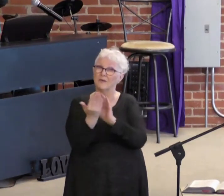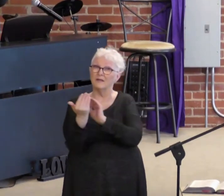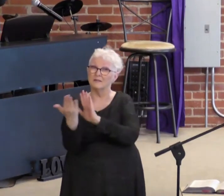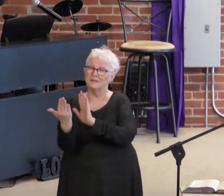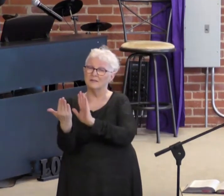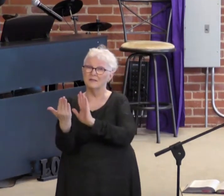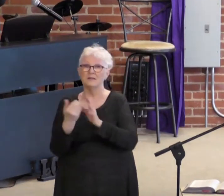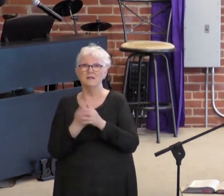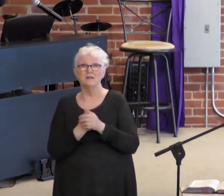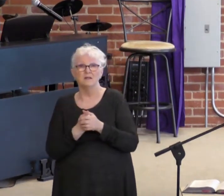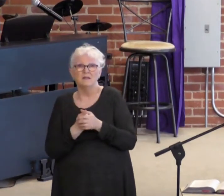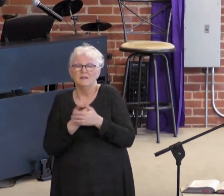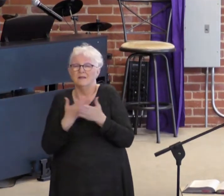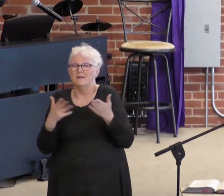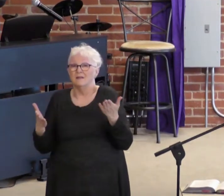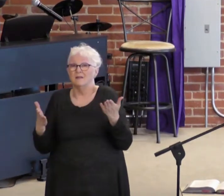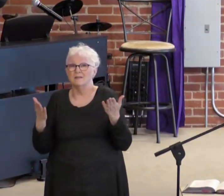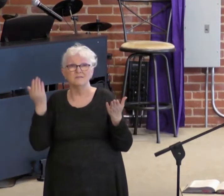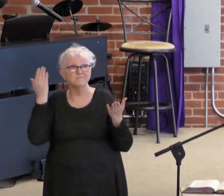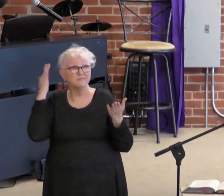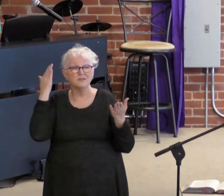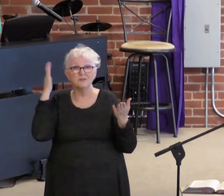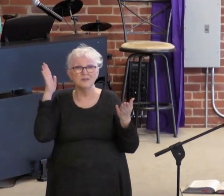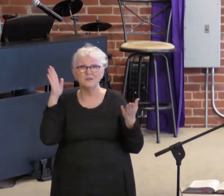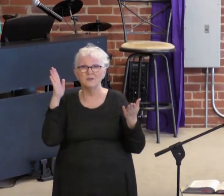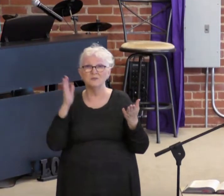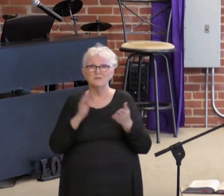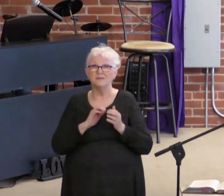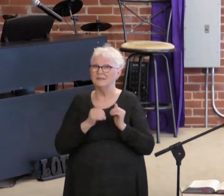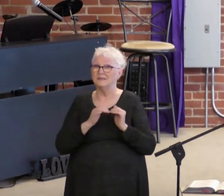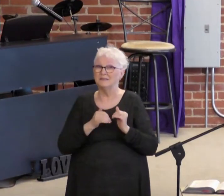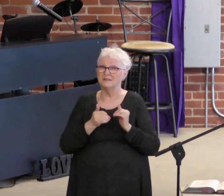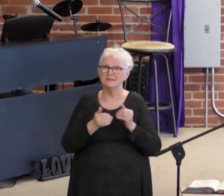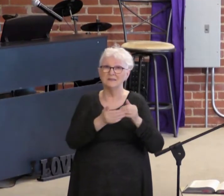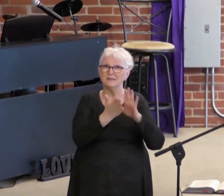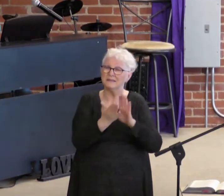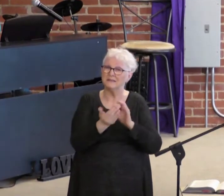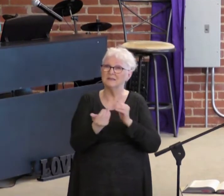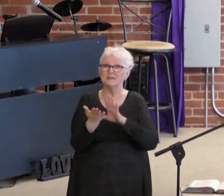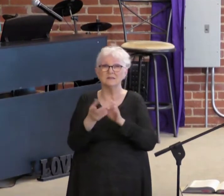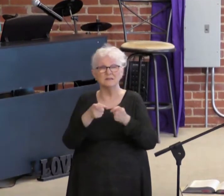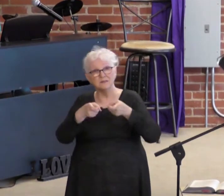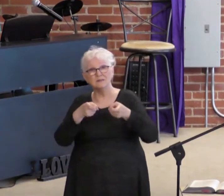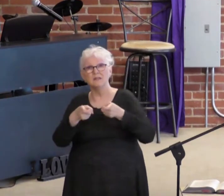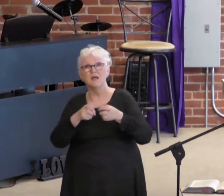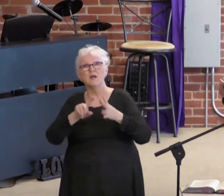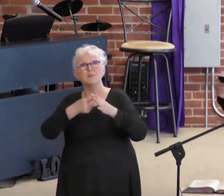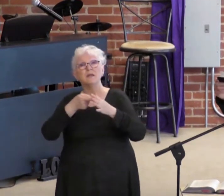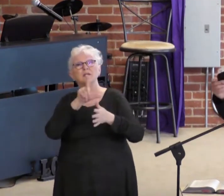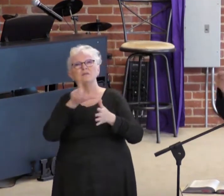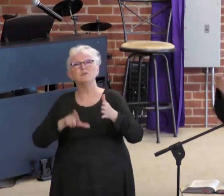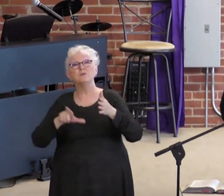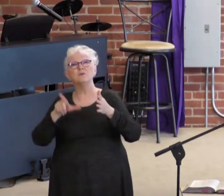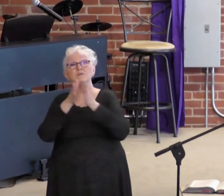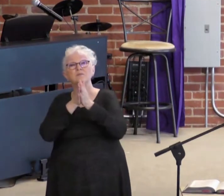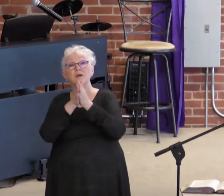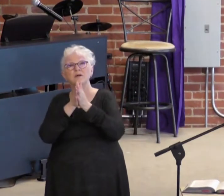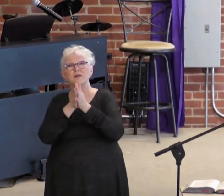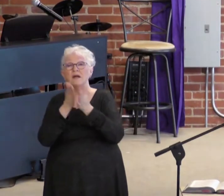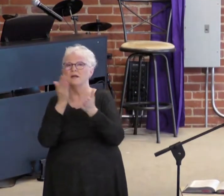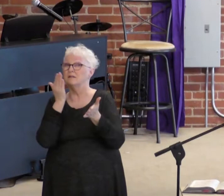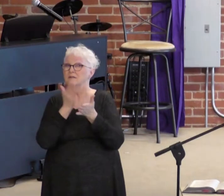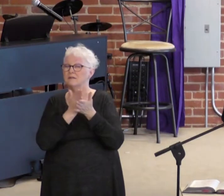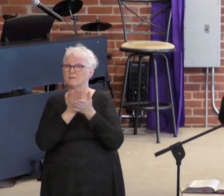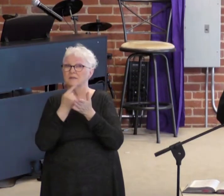that we don't know how to deal with, begin that prayer, begin that Lord's Prayer, and just stop right there and say, Lord, I